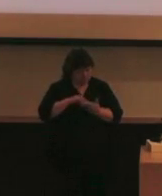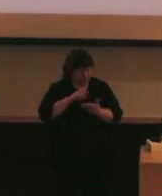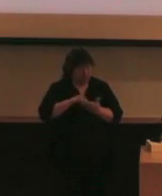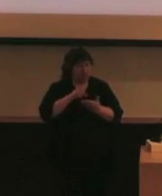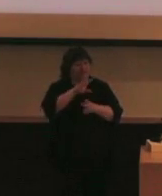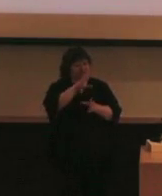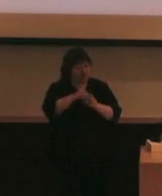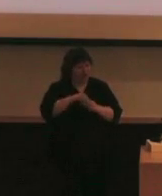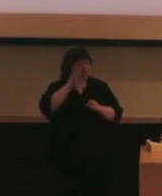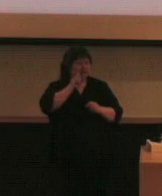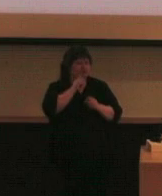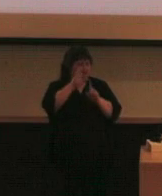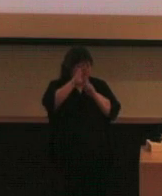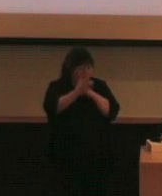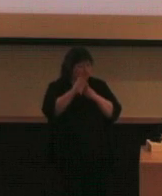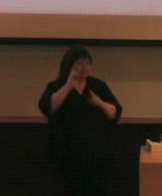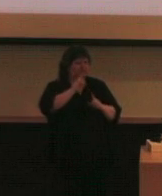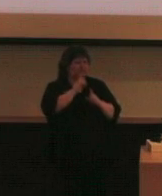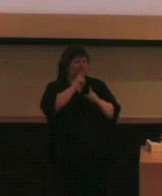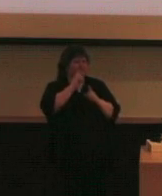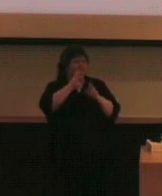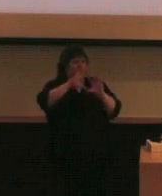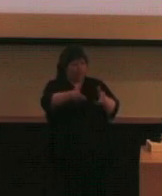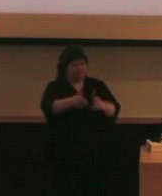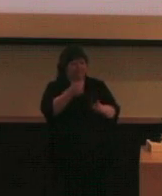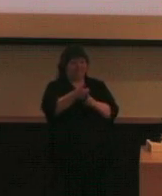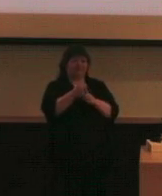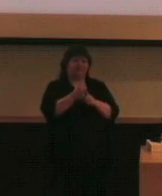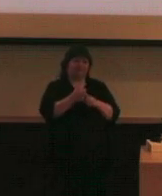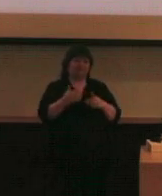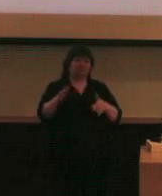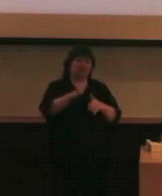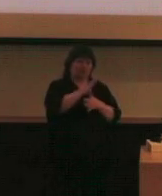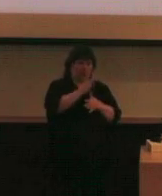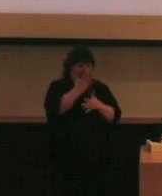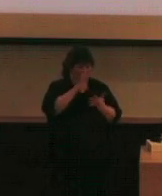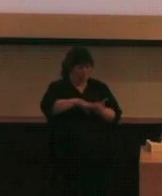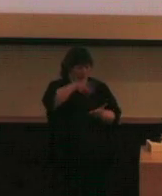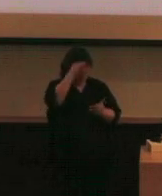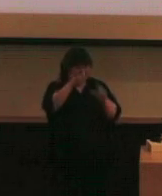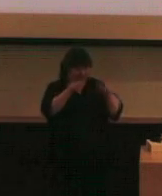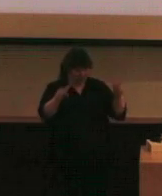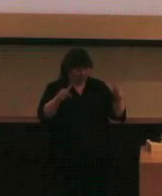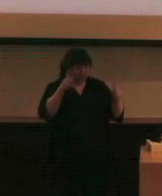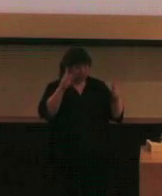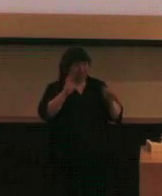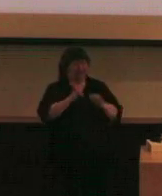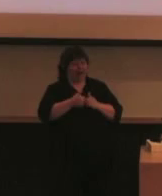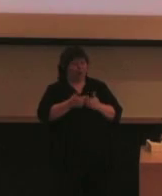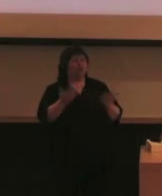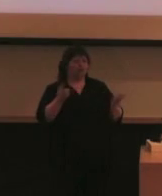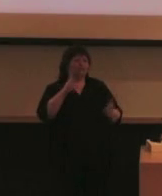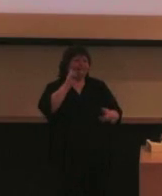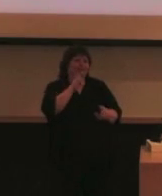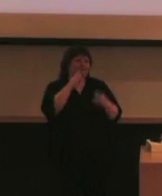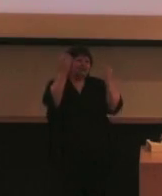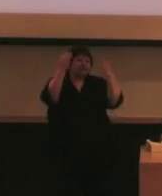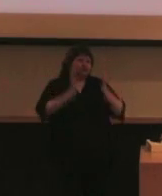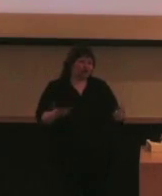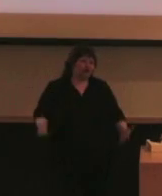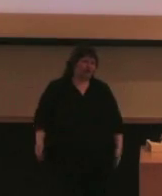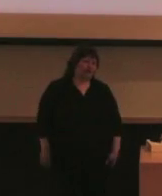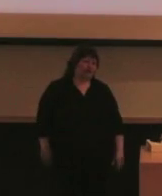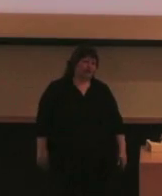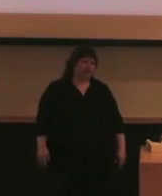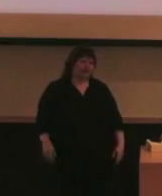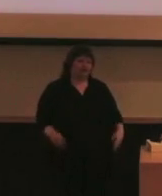in the deaf culture, deaf population itself, this is the #1 thing. If you want to learn the language, you want to learn it from someone that's deaf. And